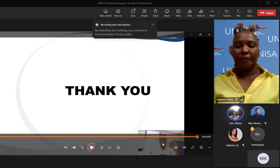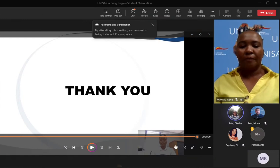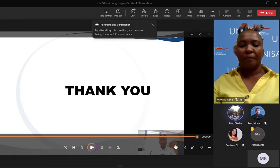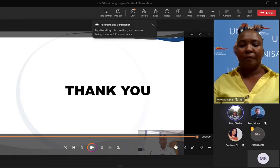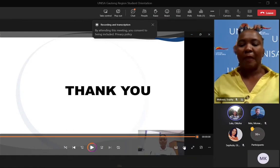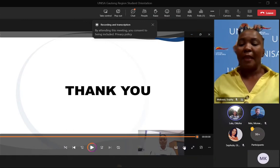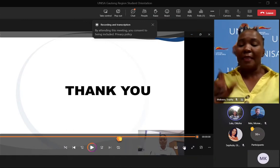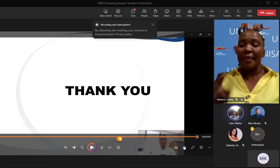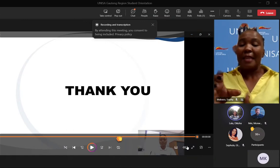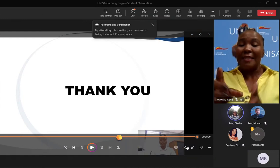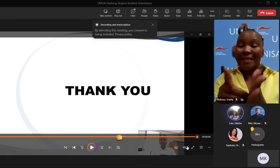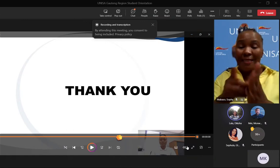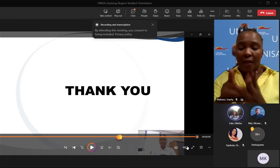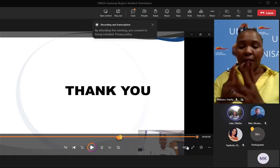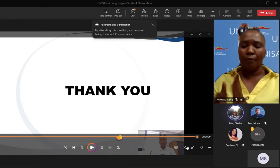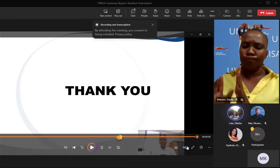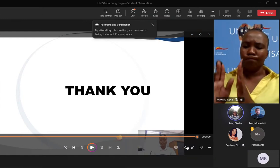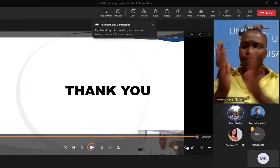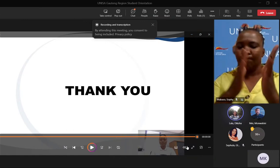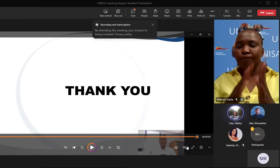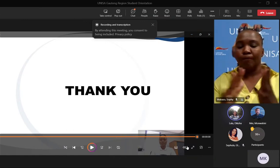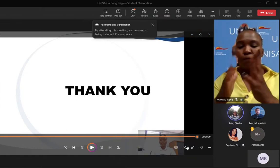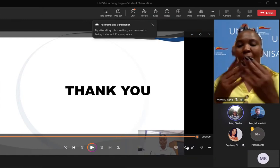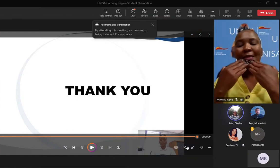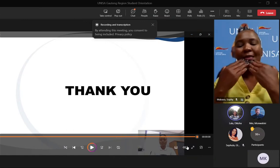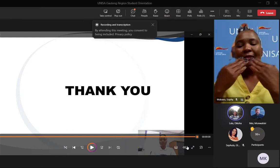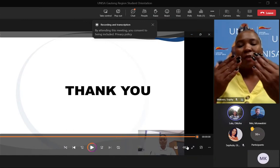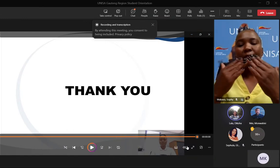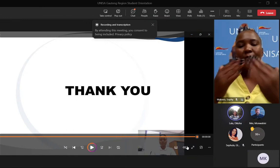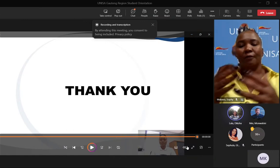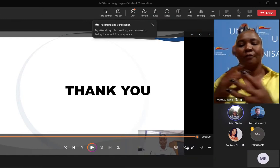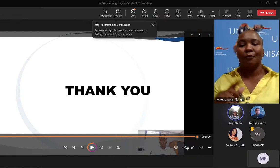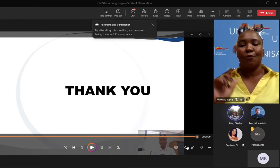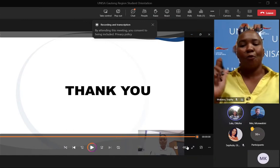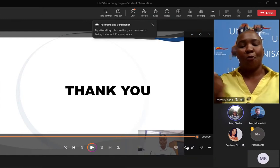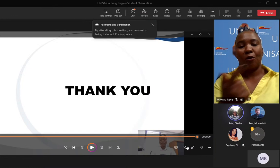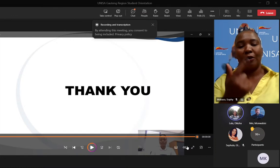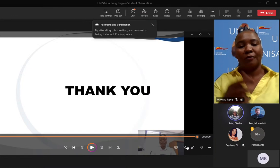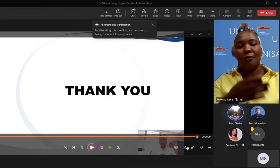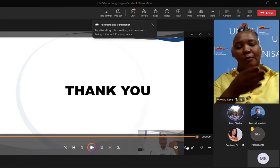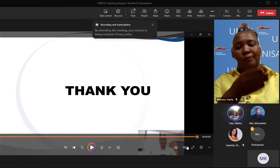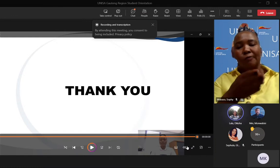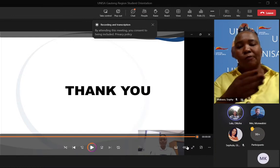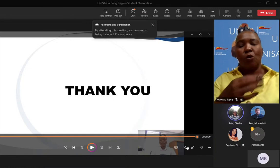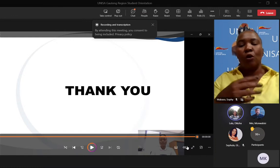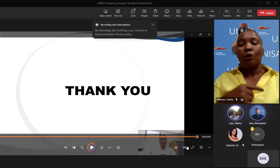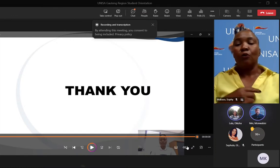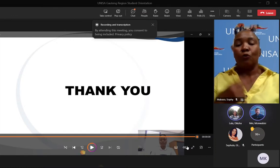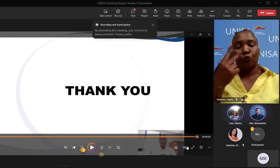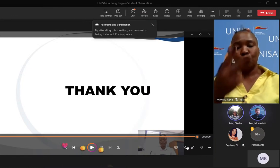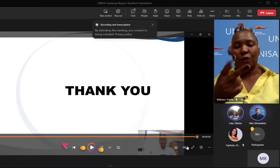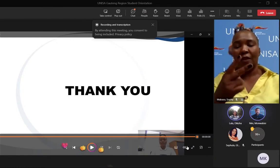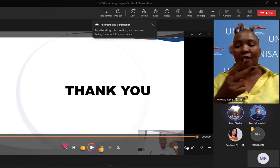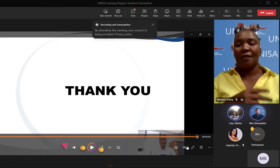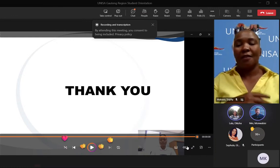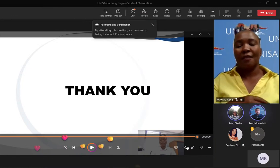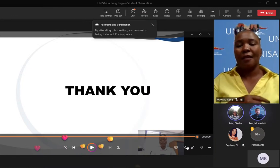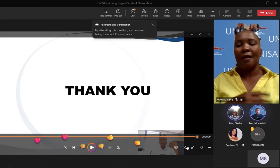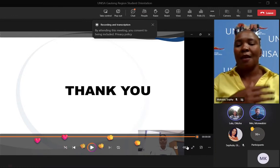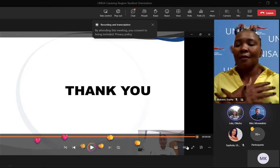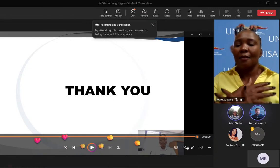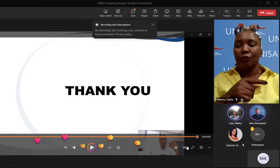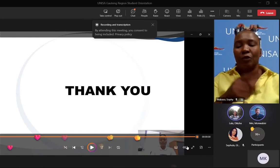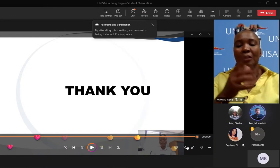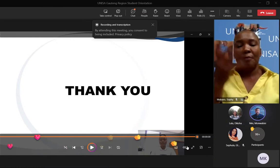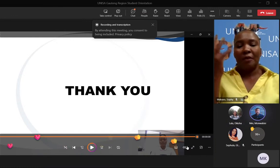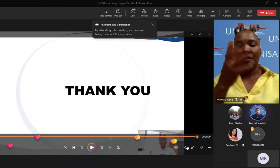Applause and thank you to all our attendees who are actually showing love um to the presentation yes